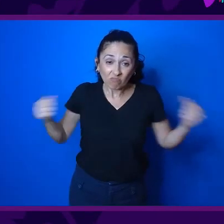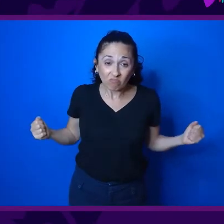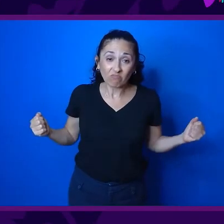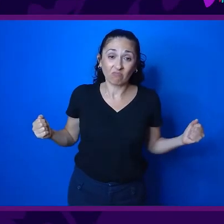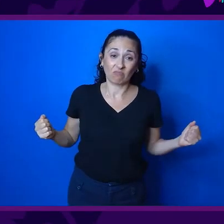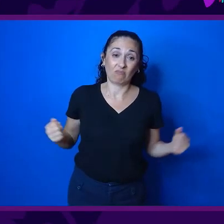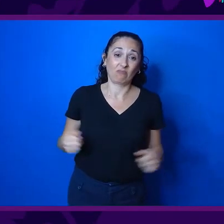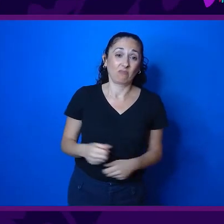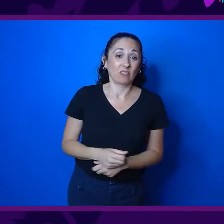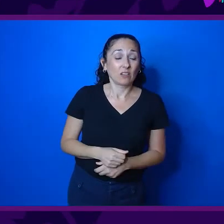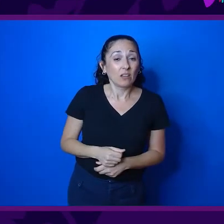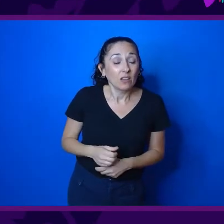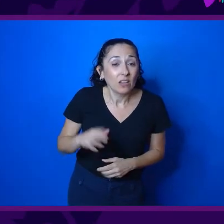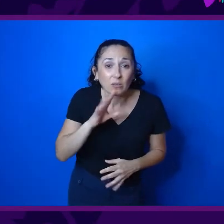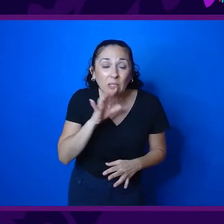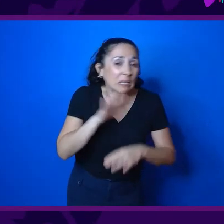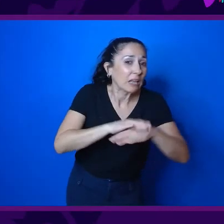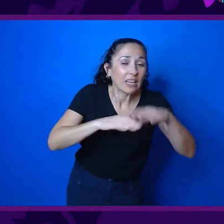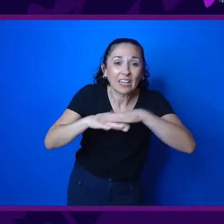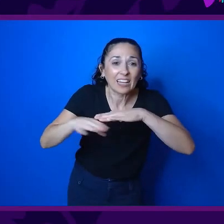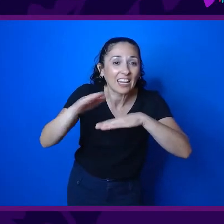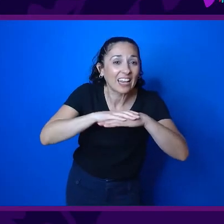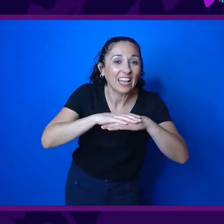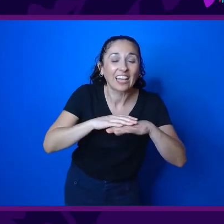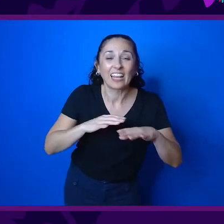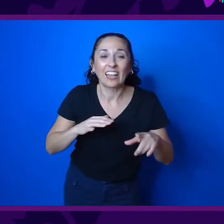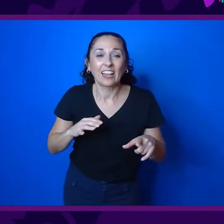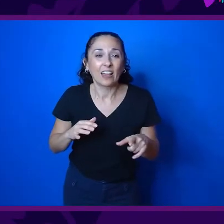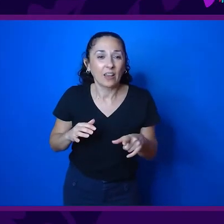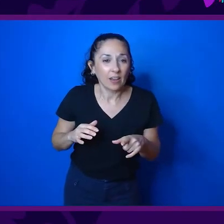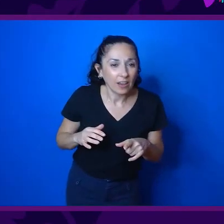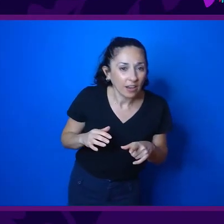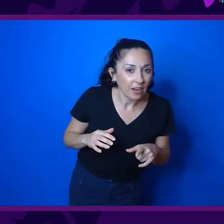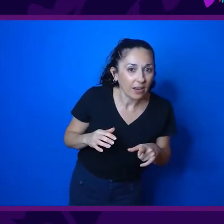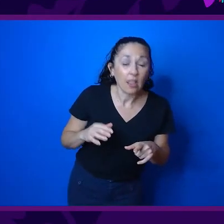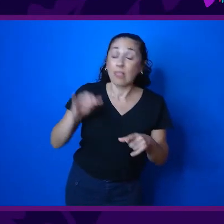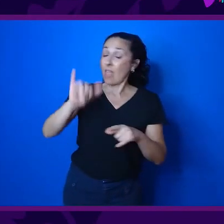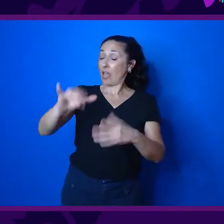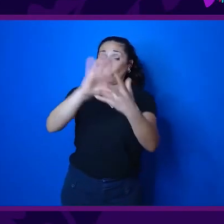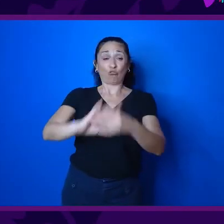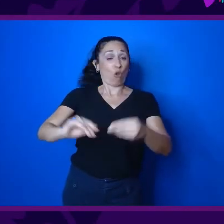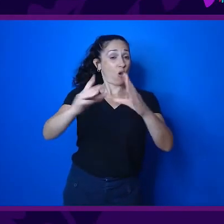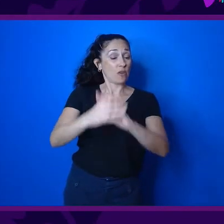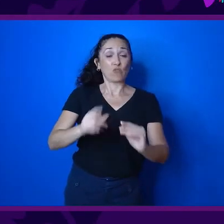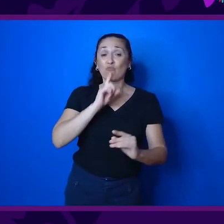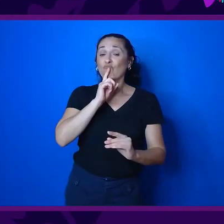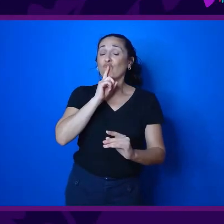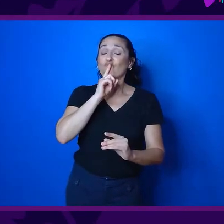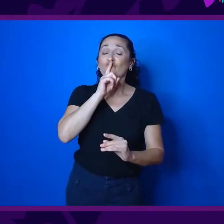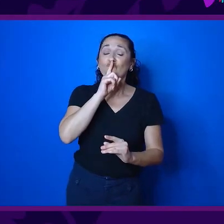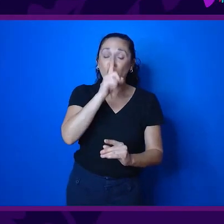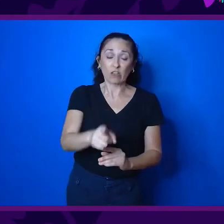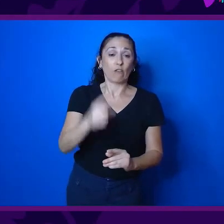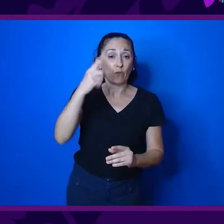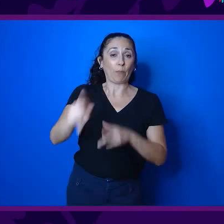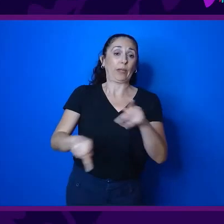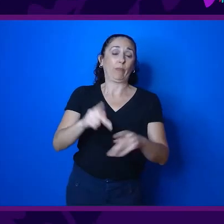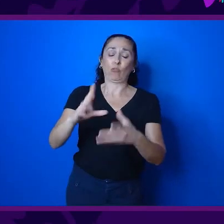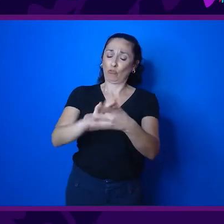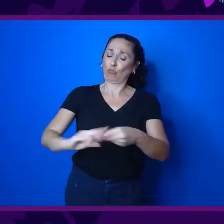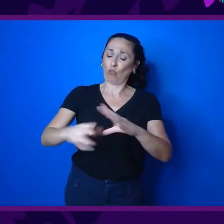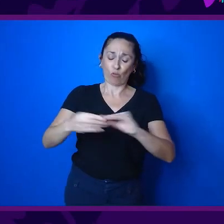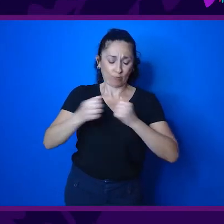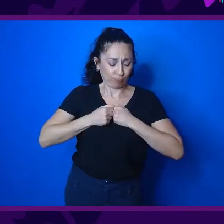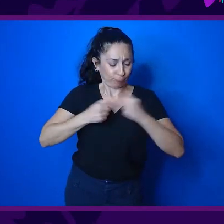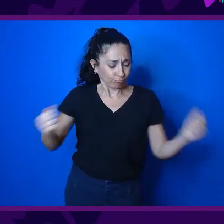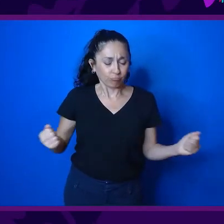storytelling. It's such storytelling. You make that storytelling real for people. Thank you for that. Oh, so good. Thank you, Rosario. Thank